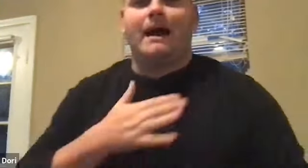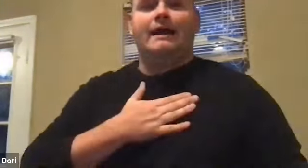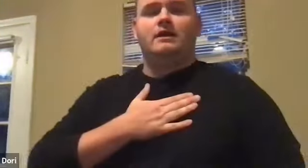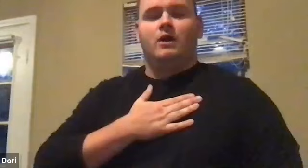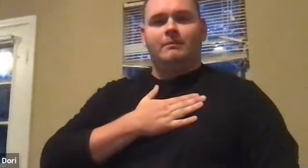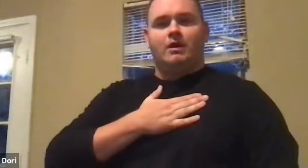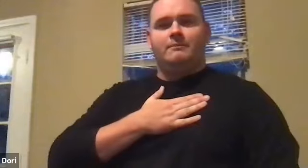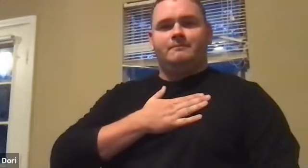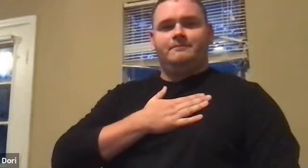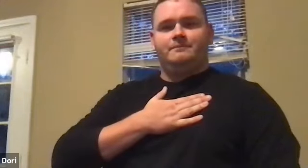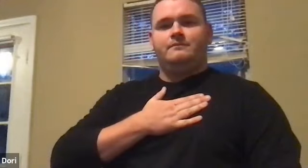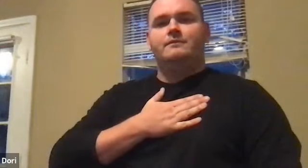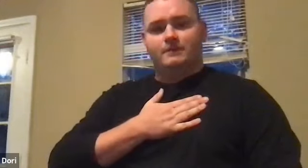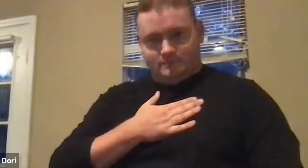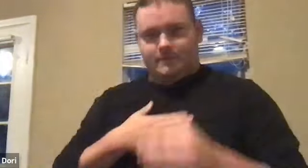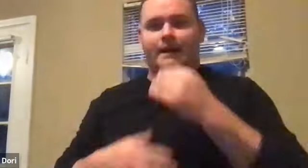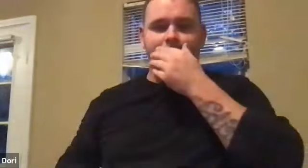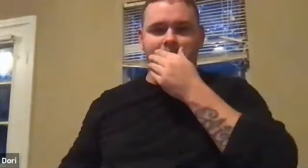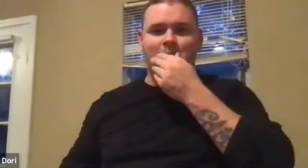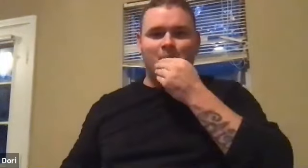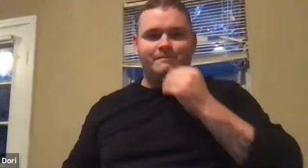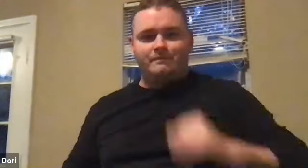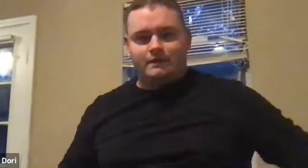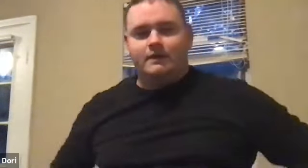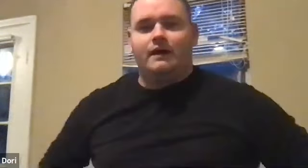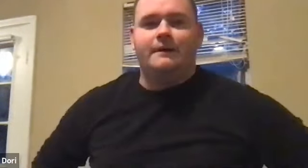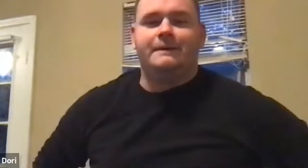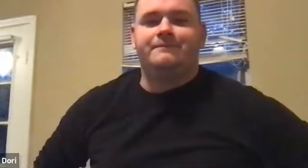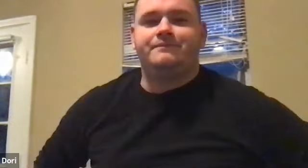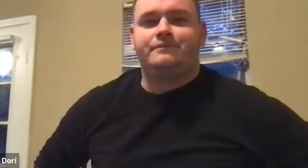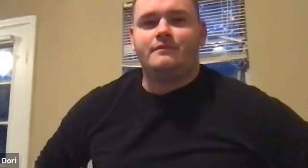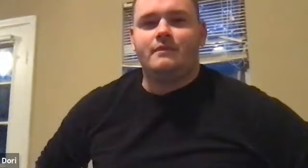My open palm. Yep. Uh-huh.